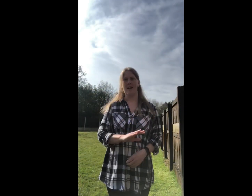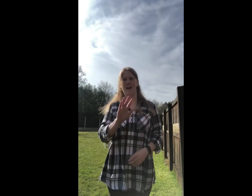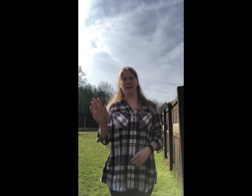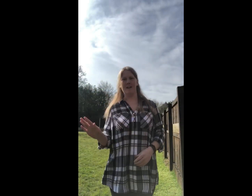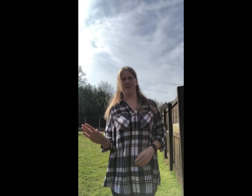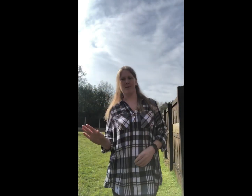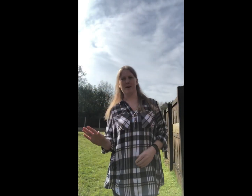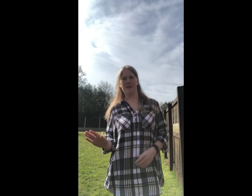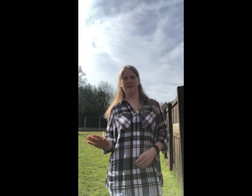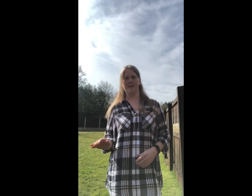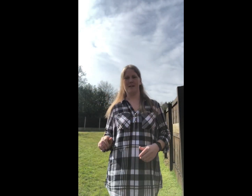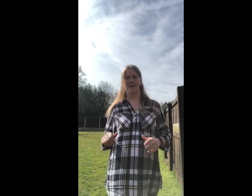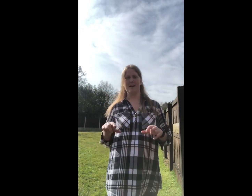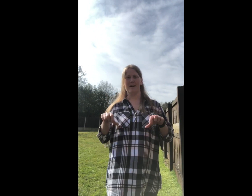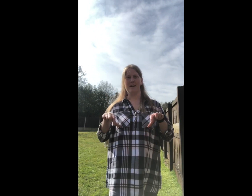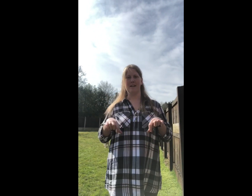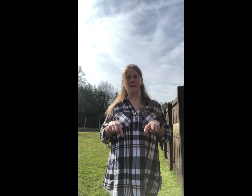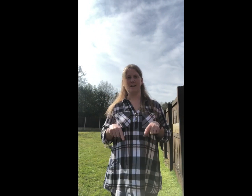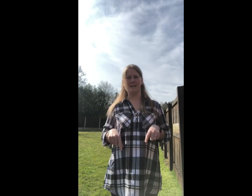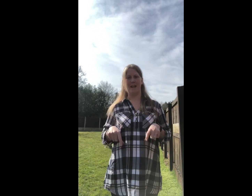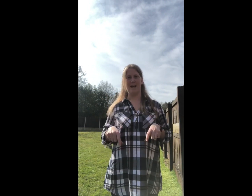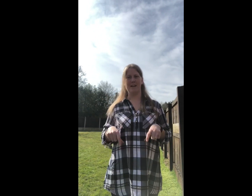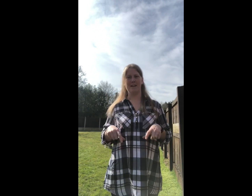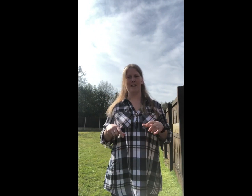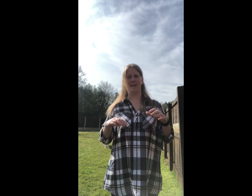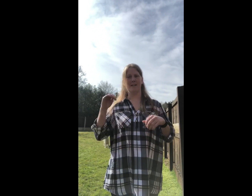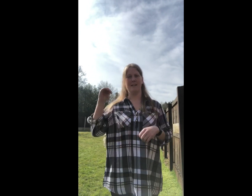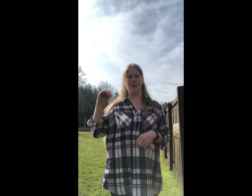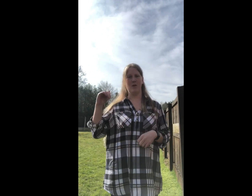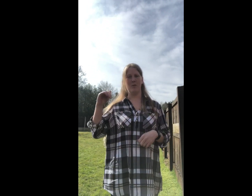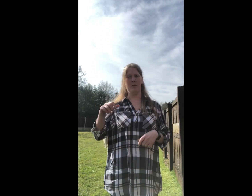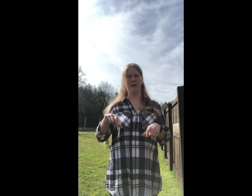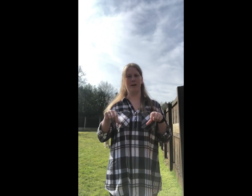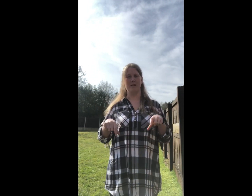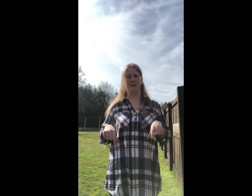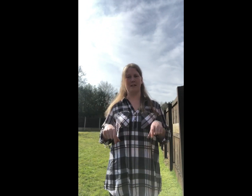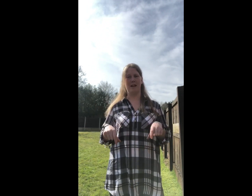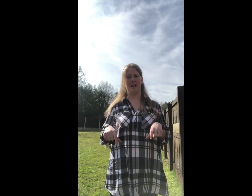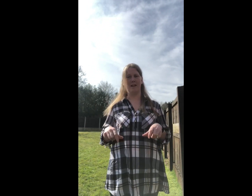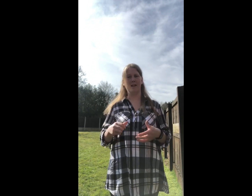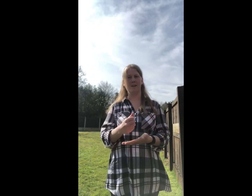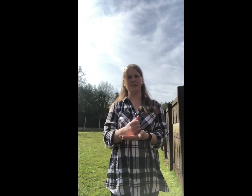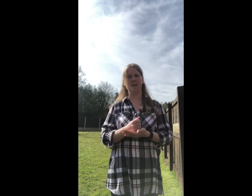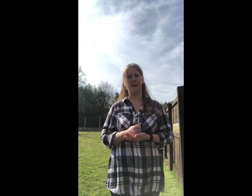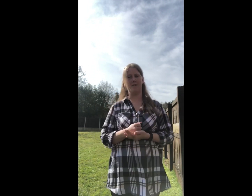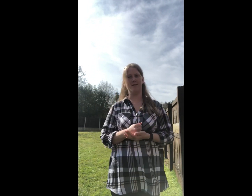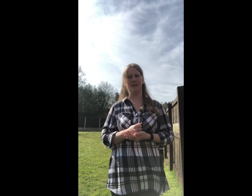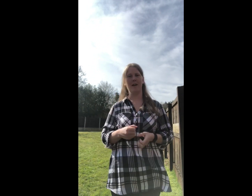Hi everyone, stay home, stay safe,